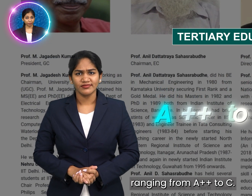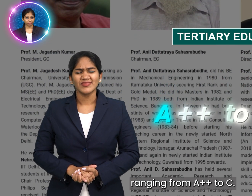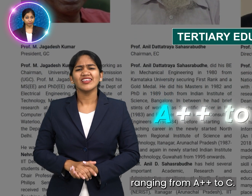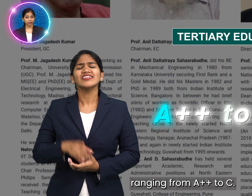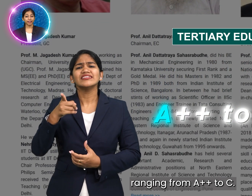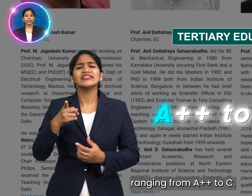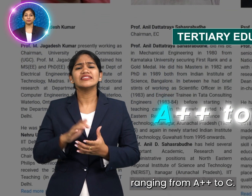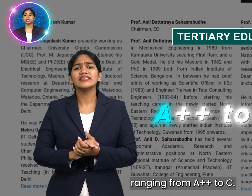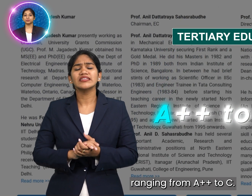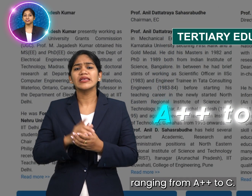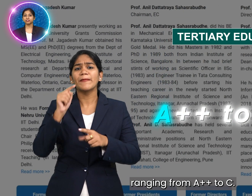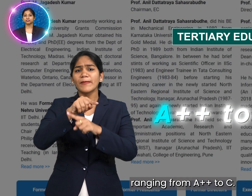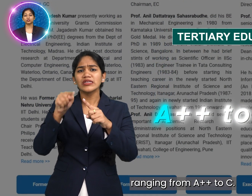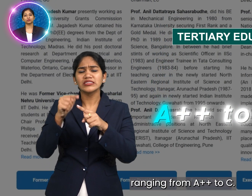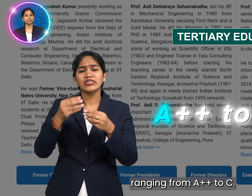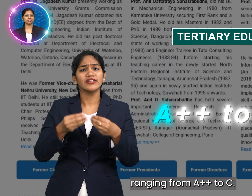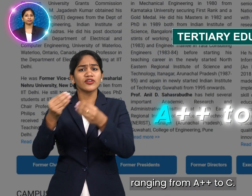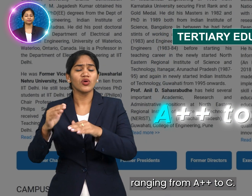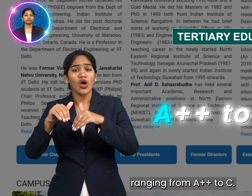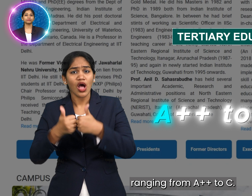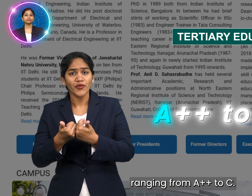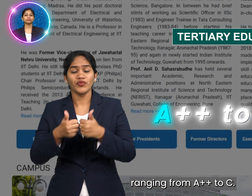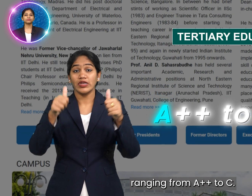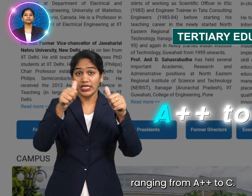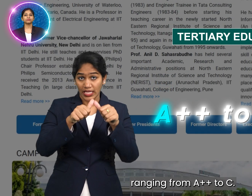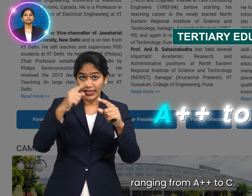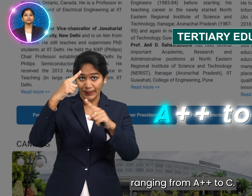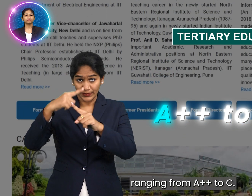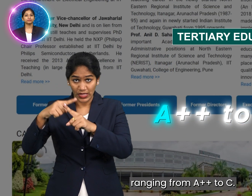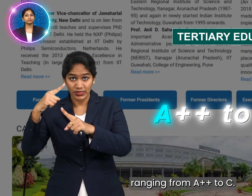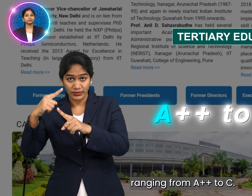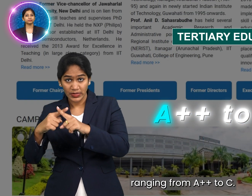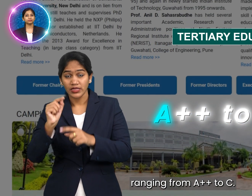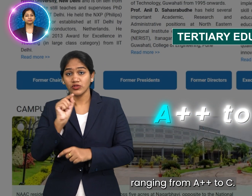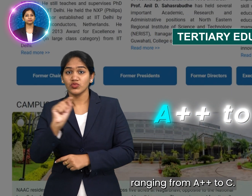Ranging from A++ to C.